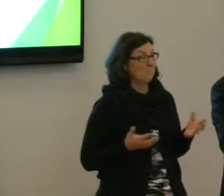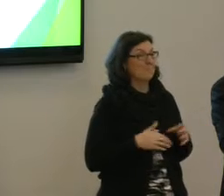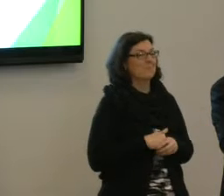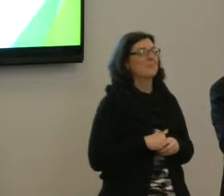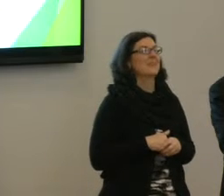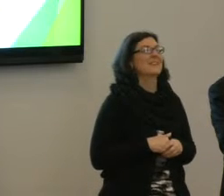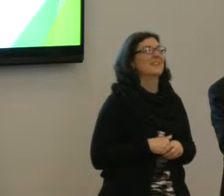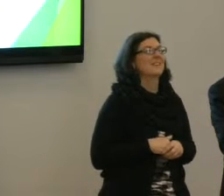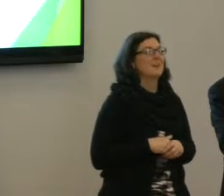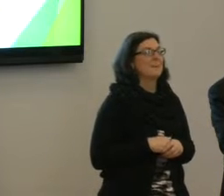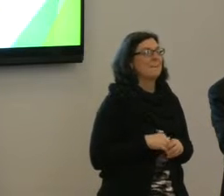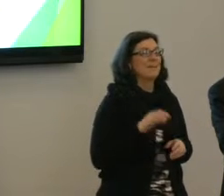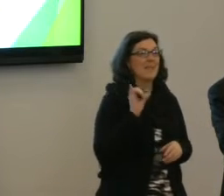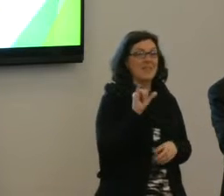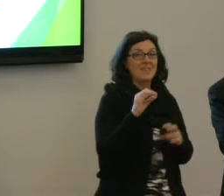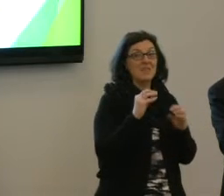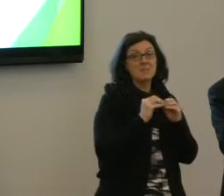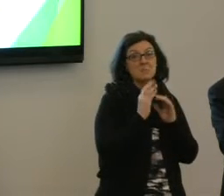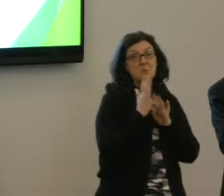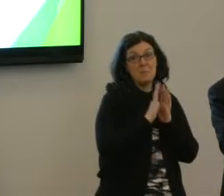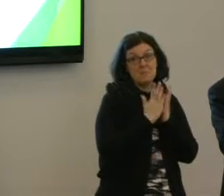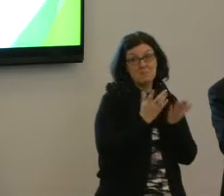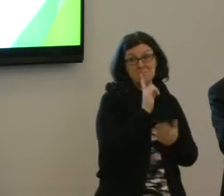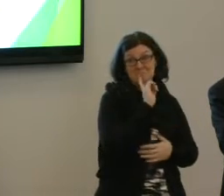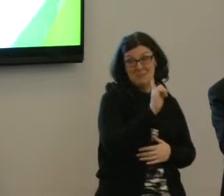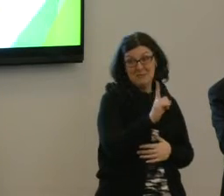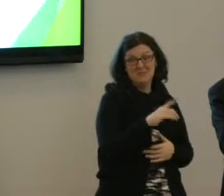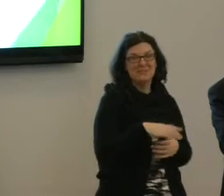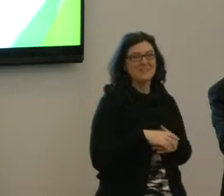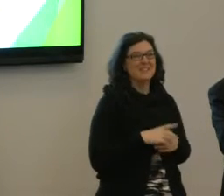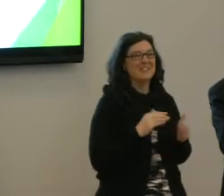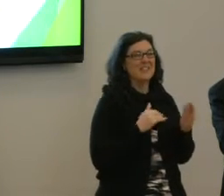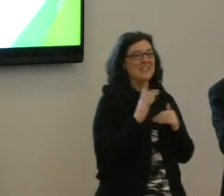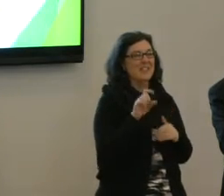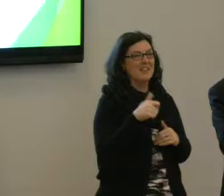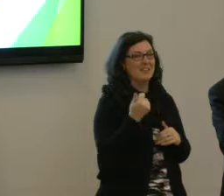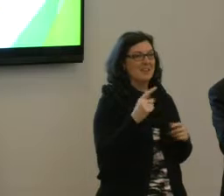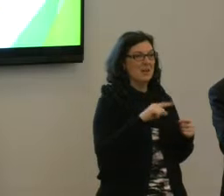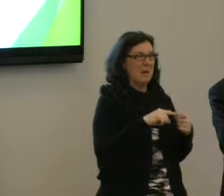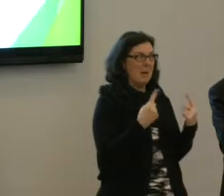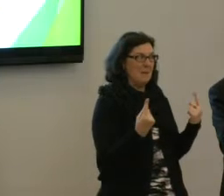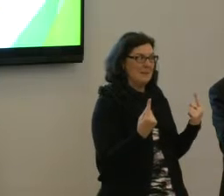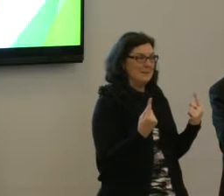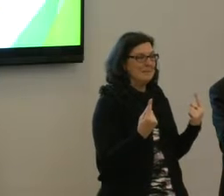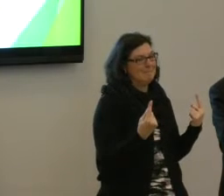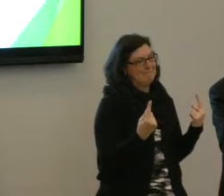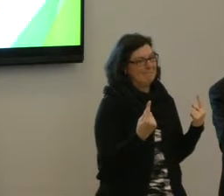So, and that's more biblical, in fact, than the other way around.